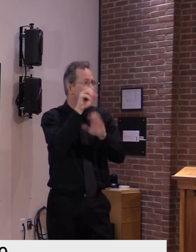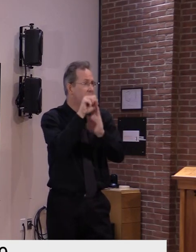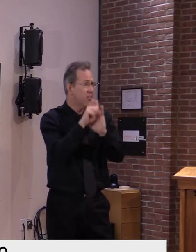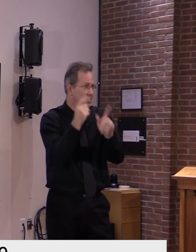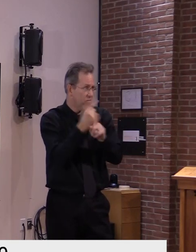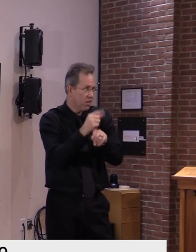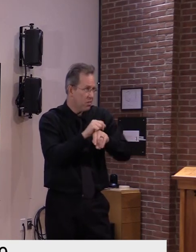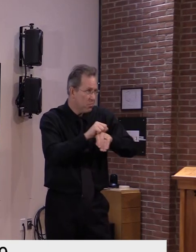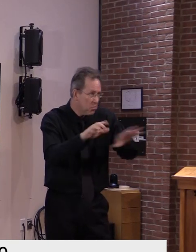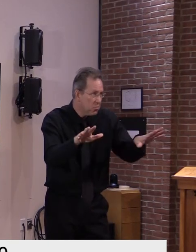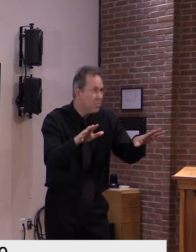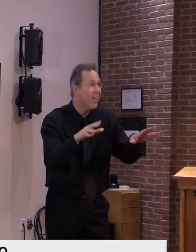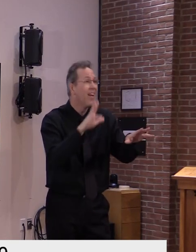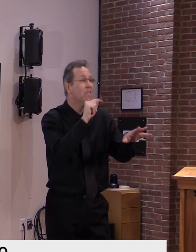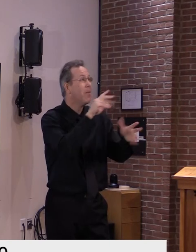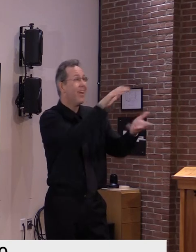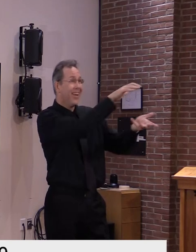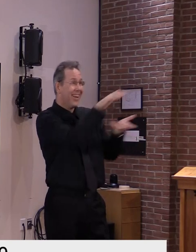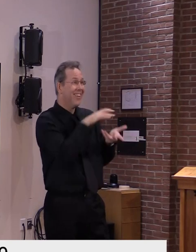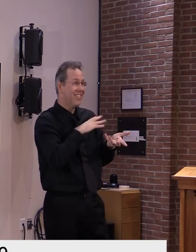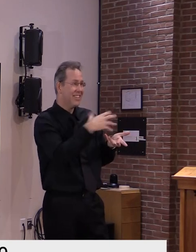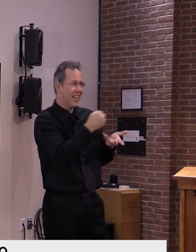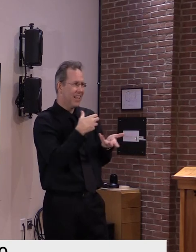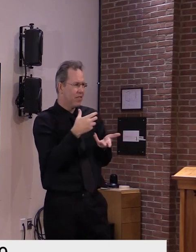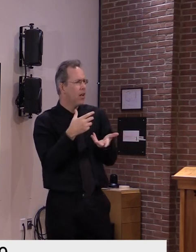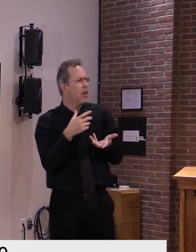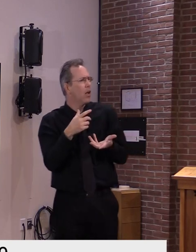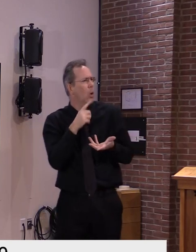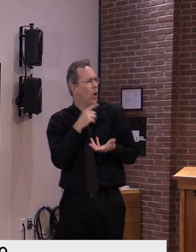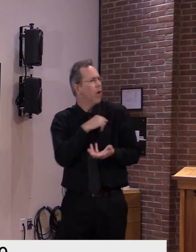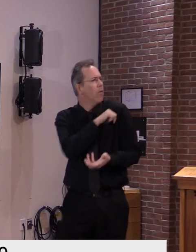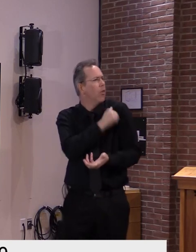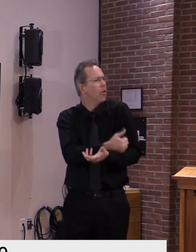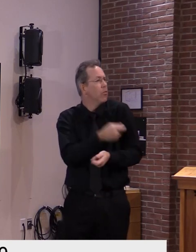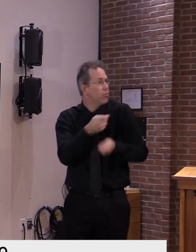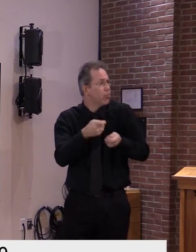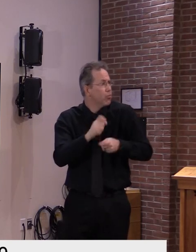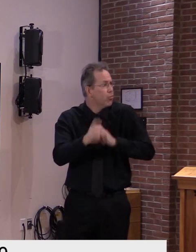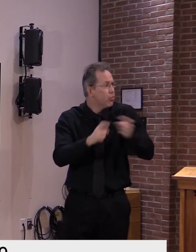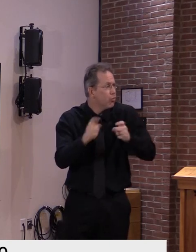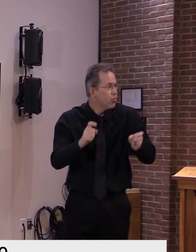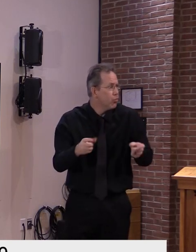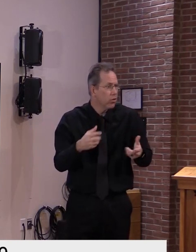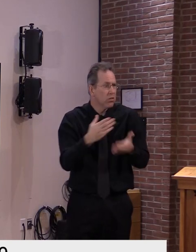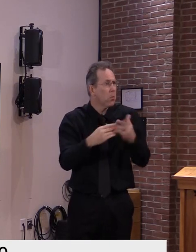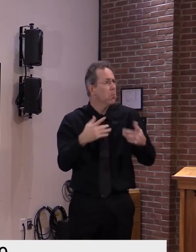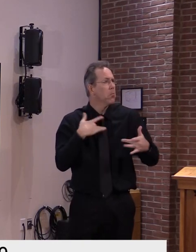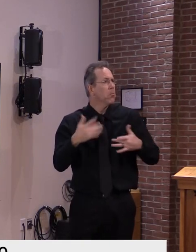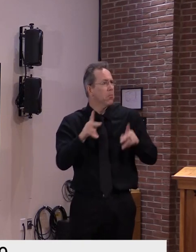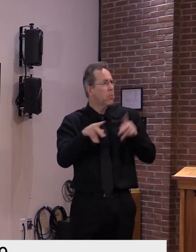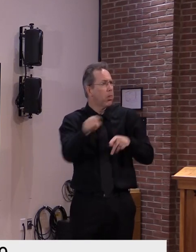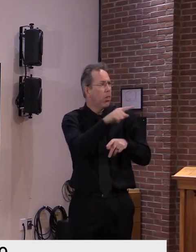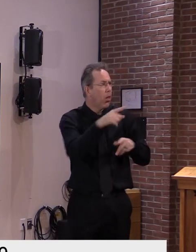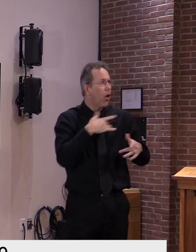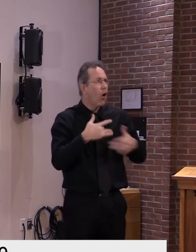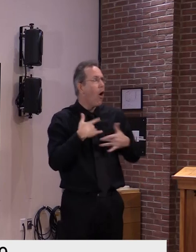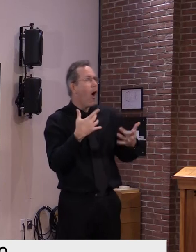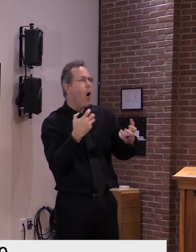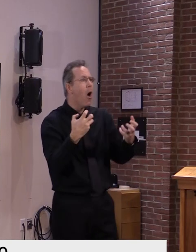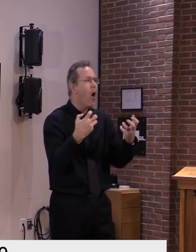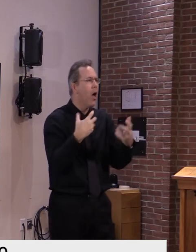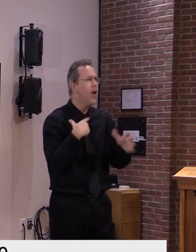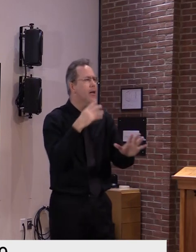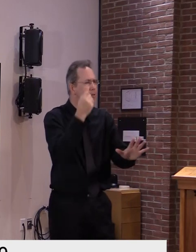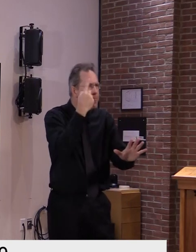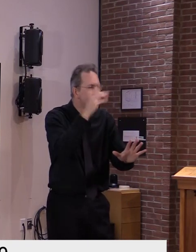been front and center and expectations are high. So I want one thing to be clear from the start. We're in the very first stages of